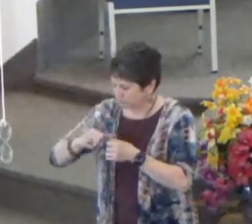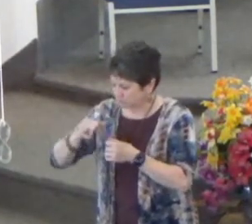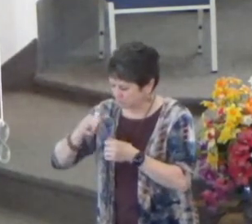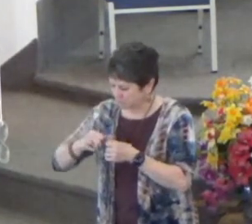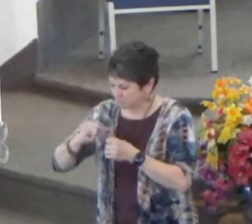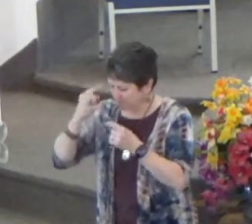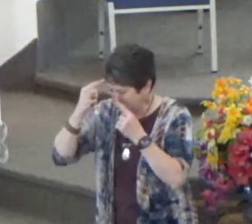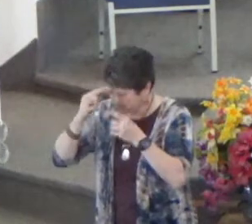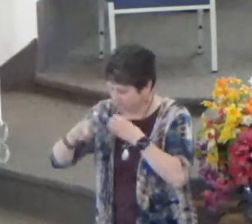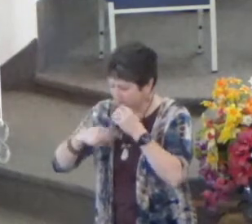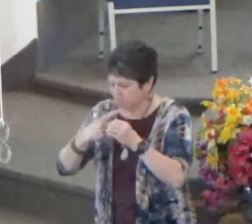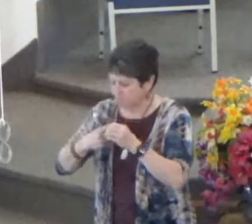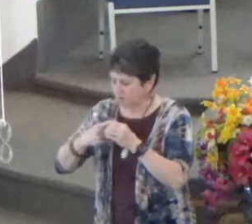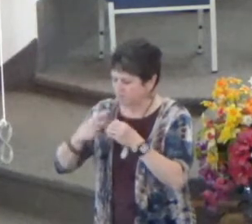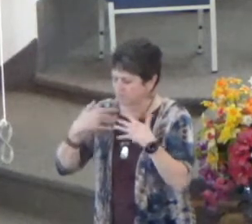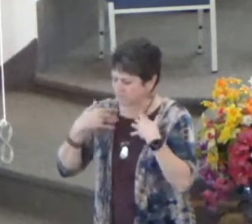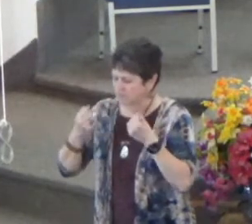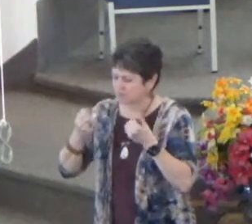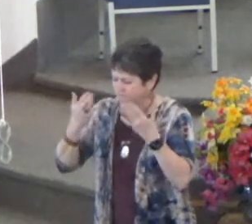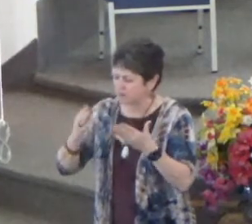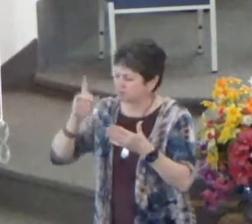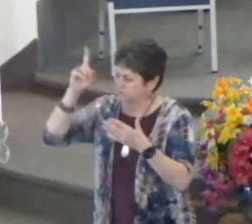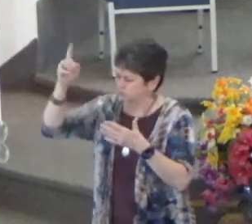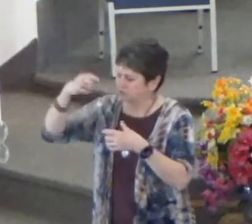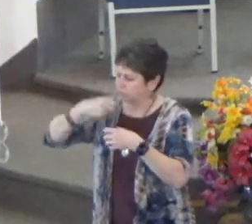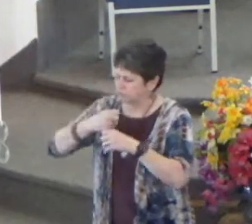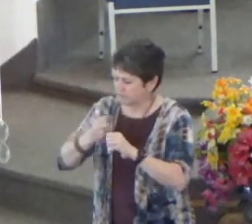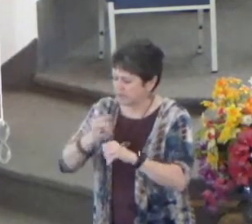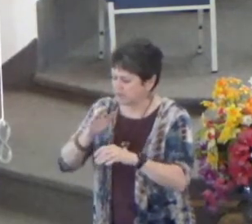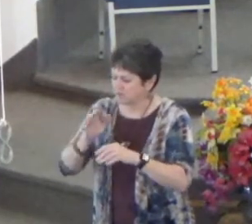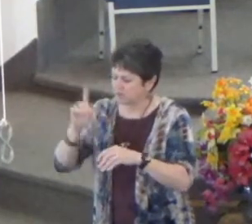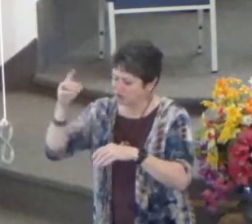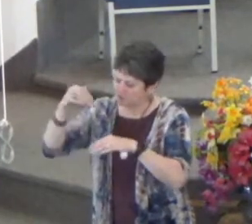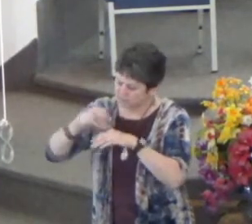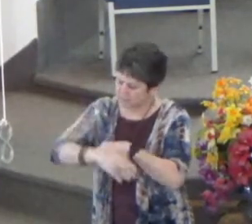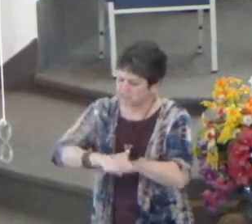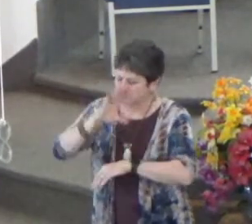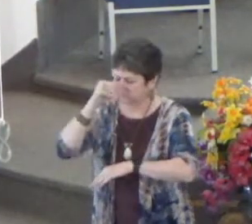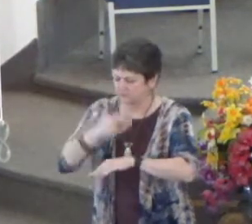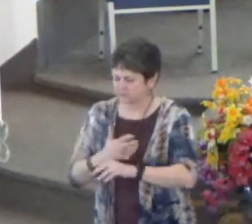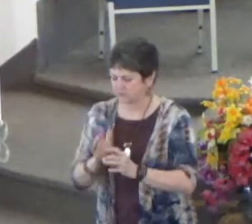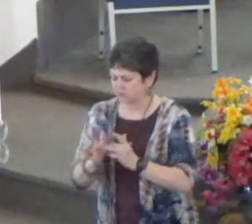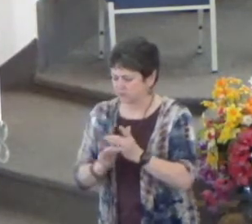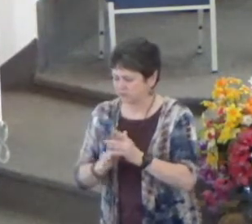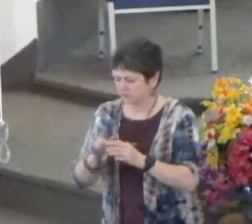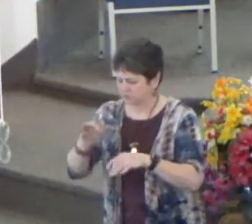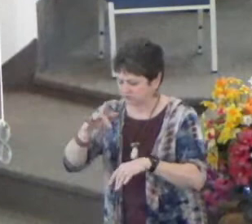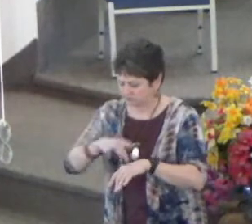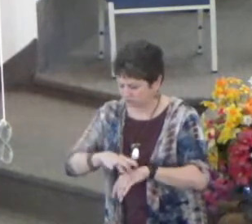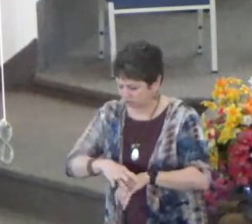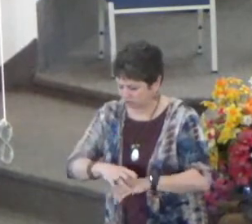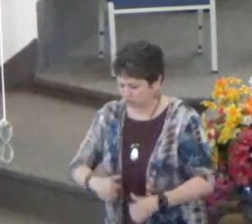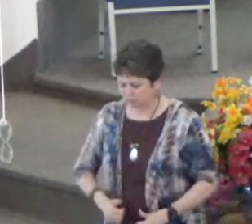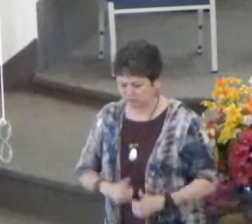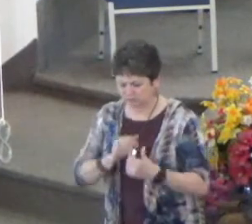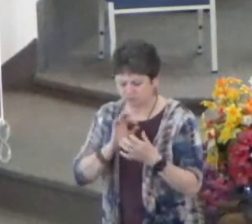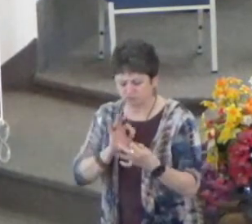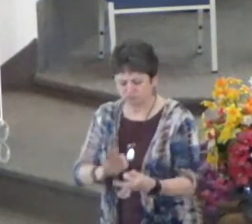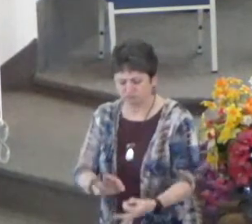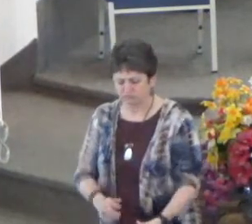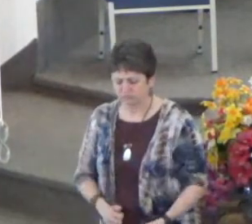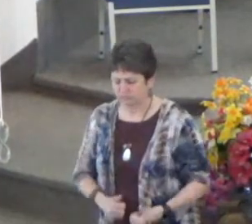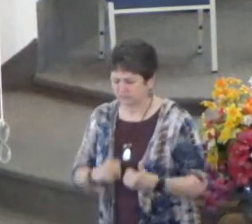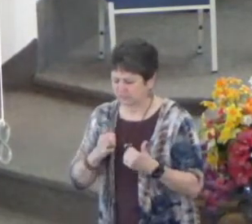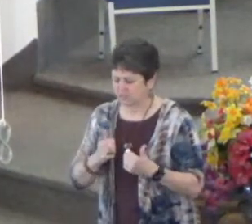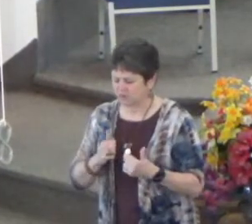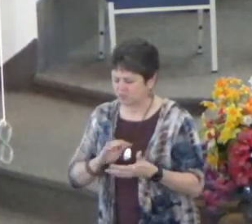sacrifice that you made on our behalf. That you sent your Son to this earth to live that perfect life, to